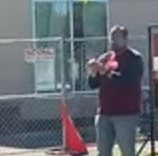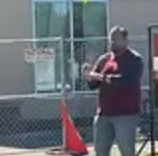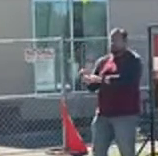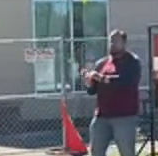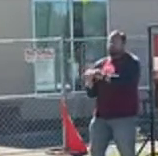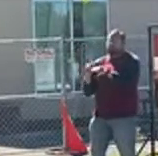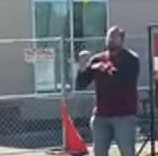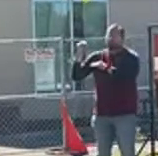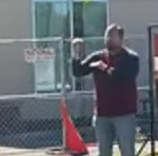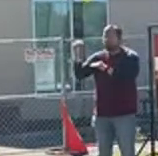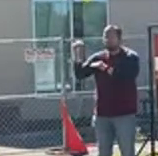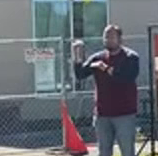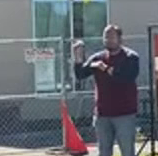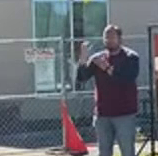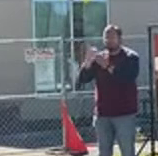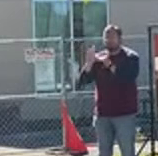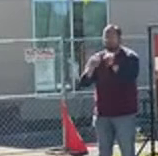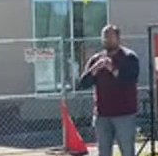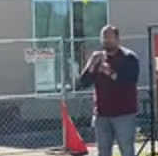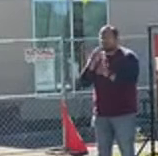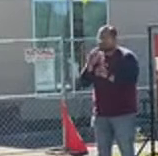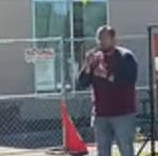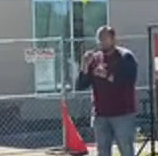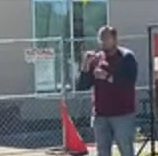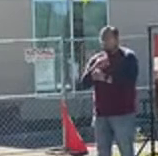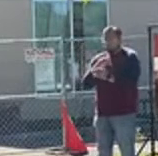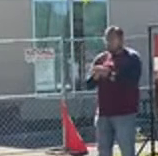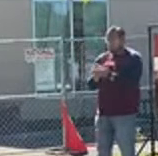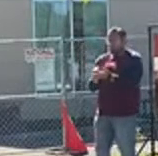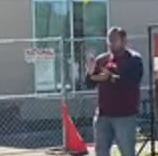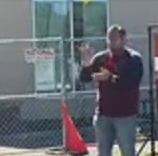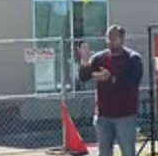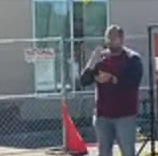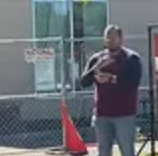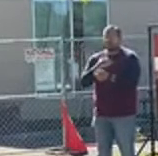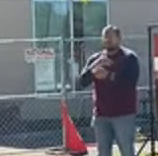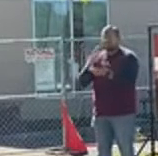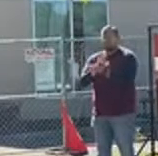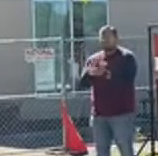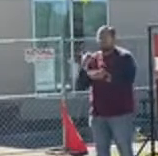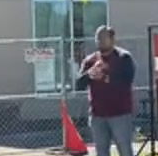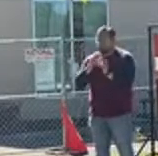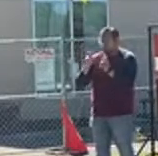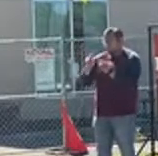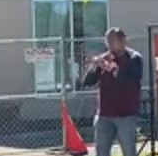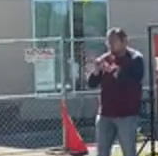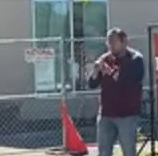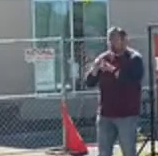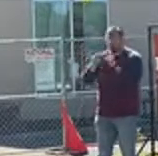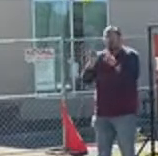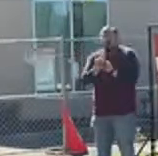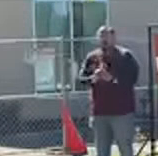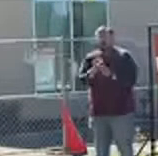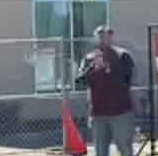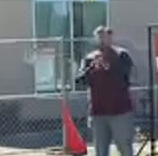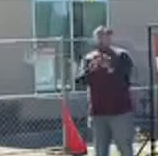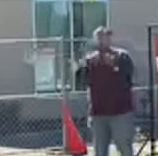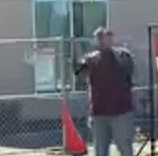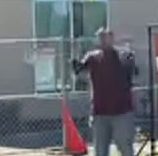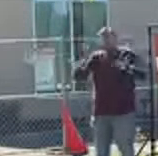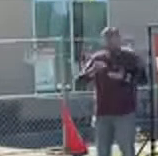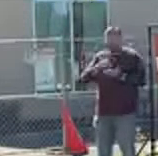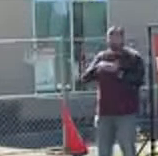was just saying, because by investing in our schools, we're providing not just the tools, but a safe and welcoming learning